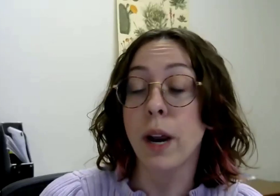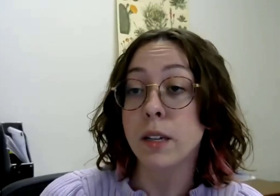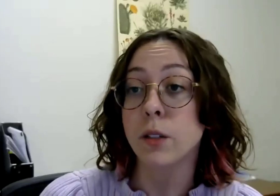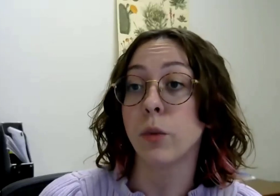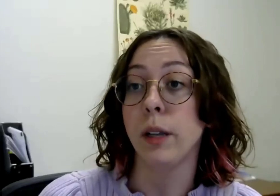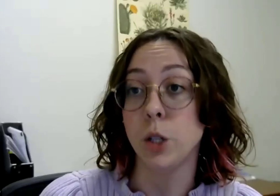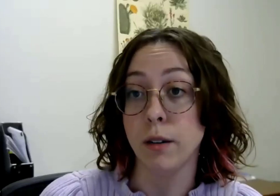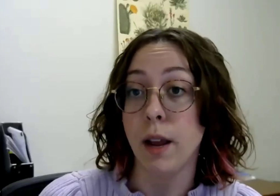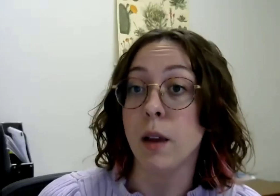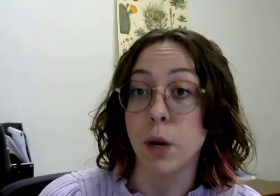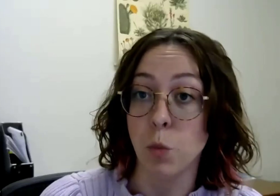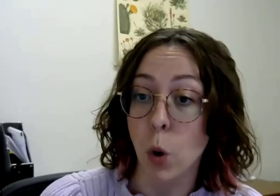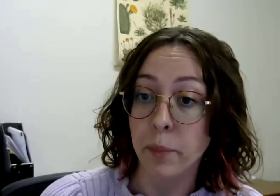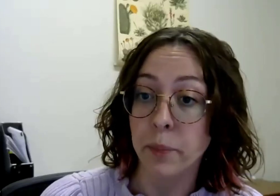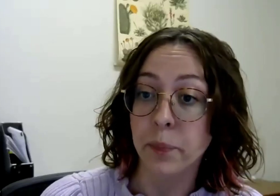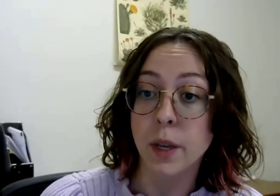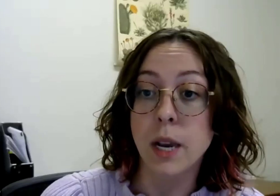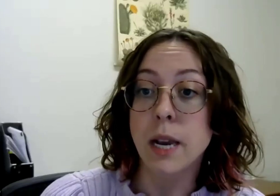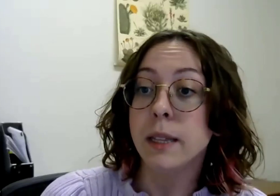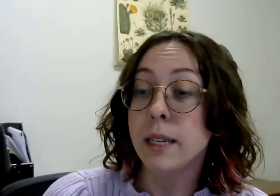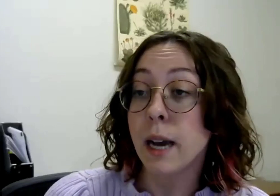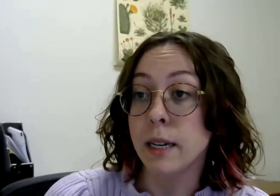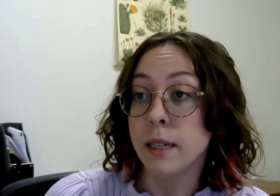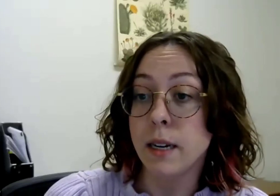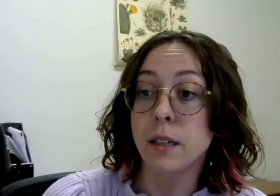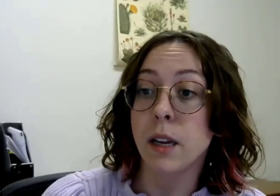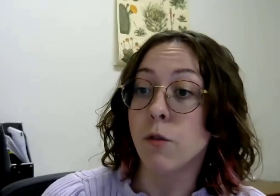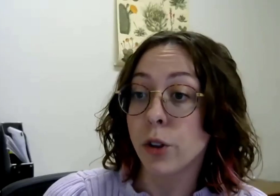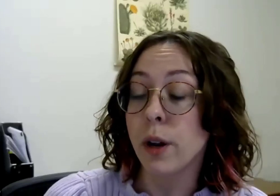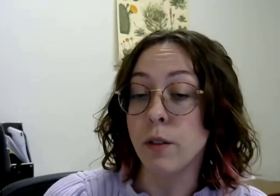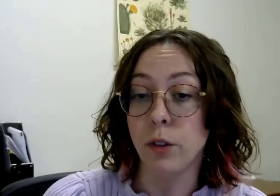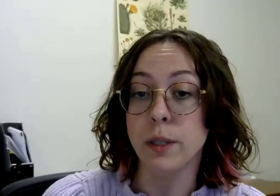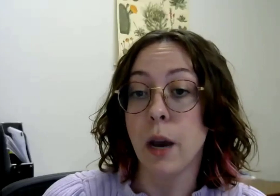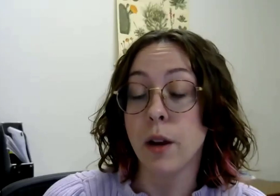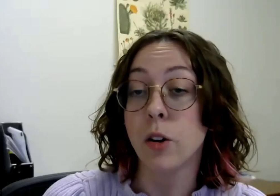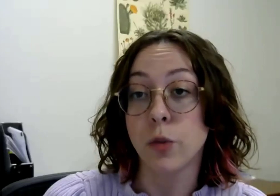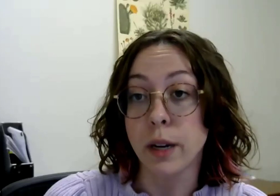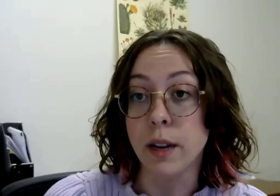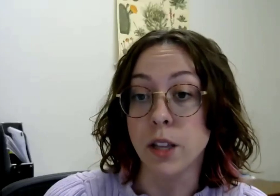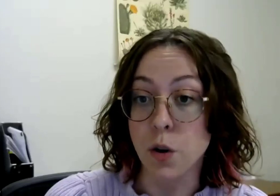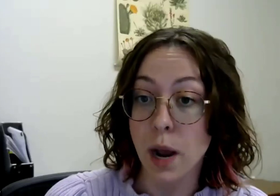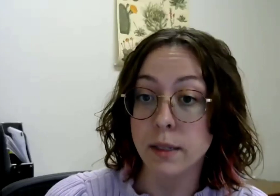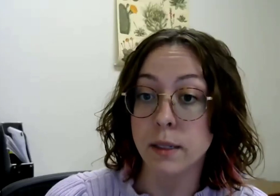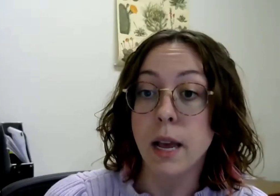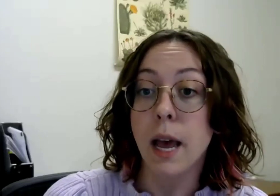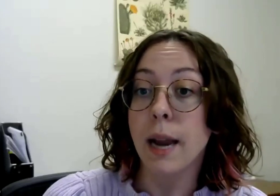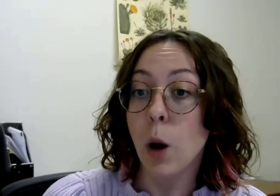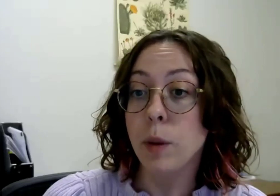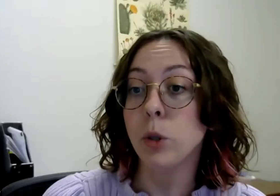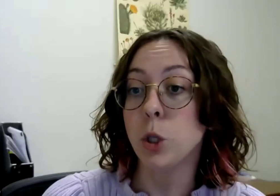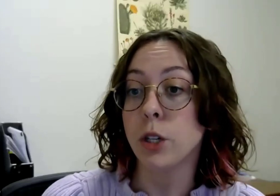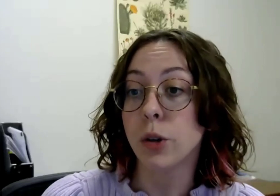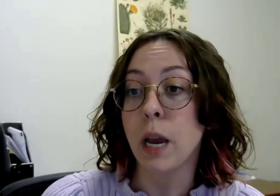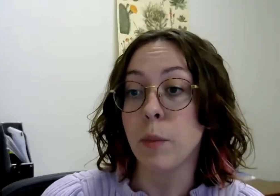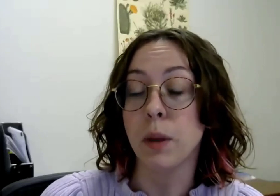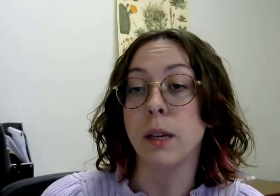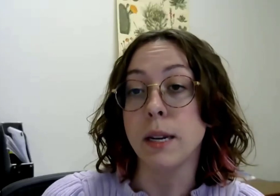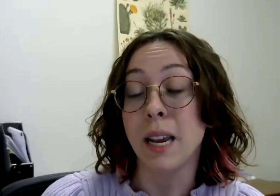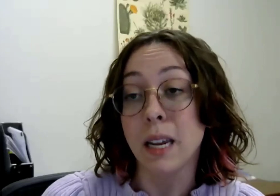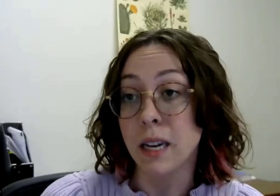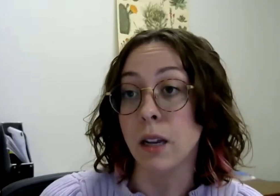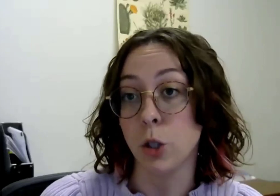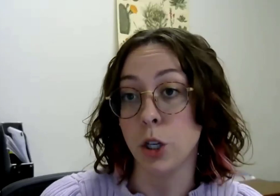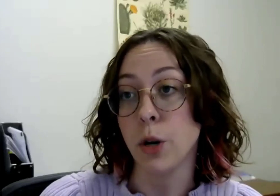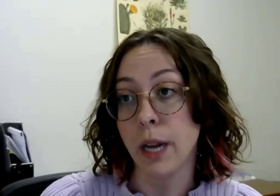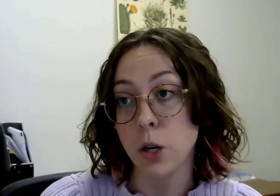country, race, religion, and much more. These identities can further influence how they are treated in the U.S. and how people judge their